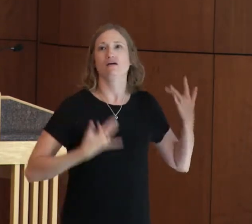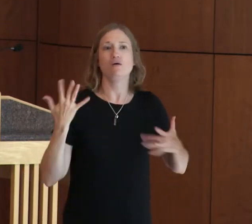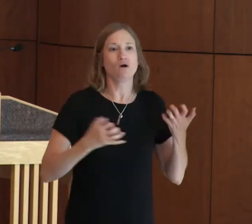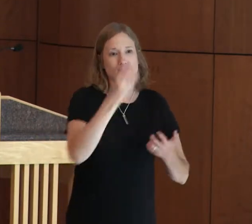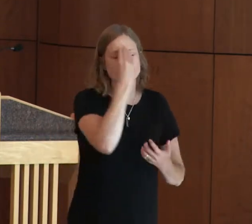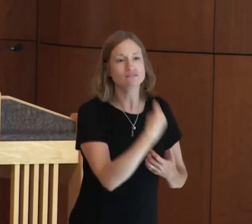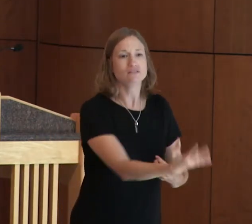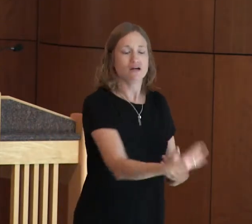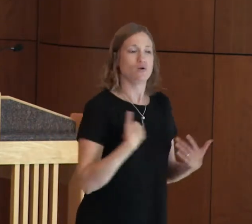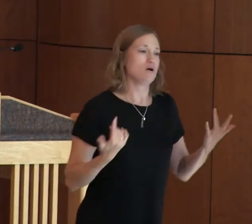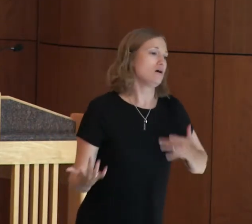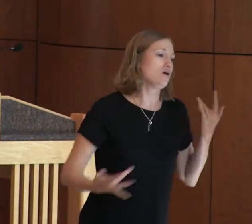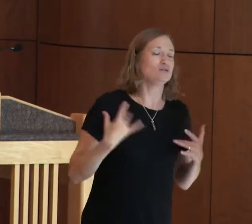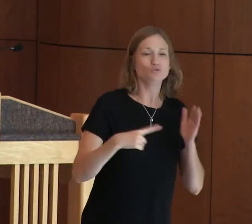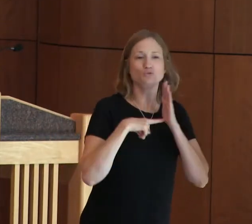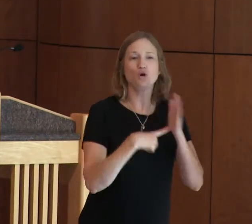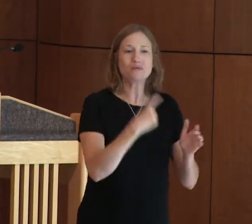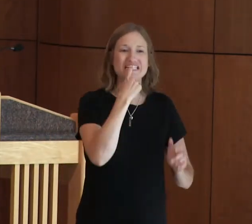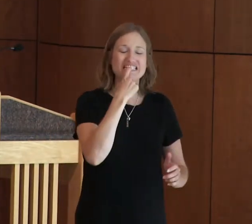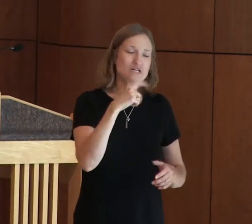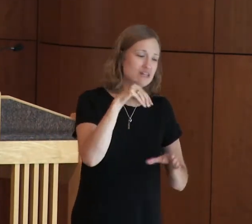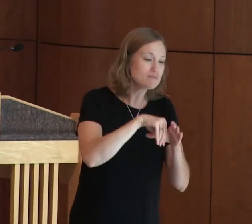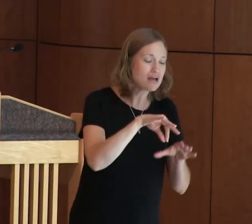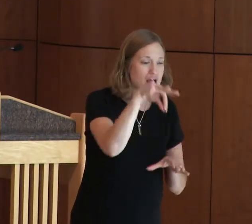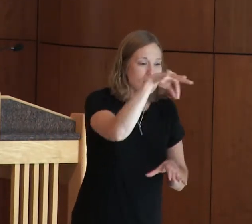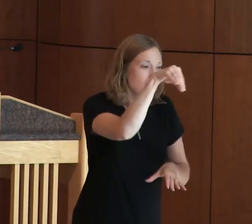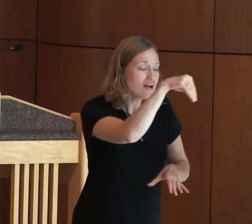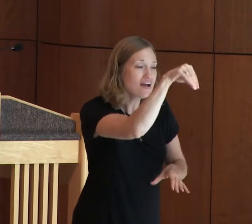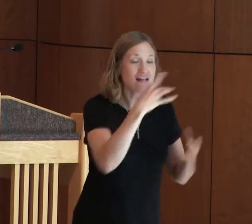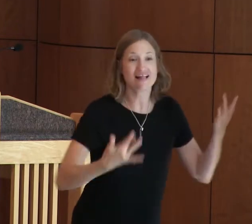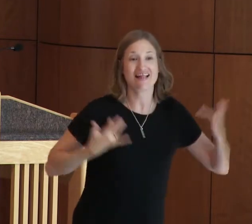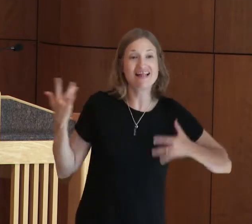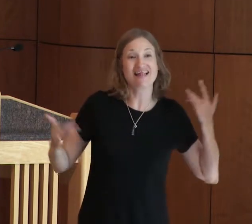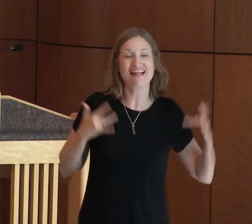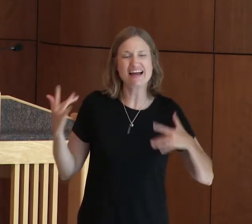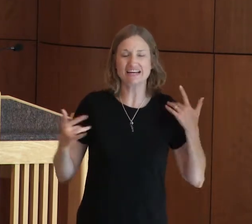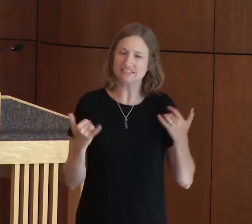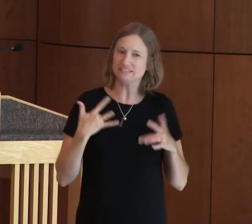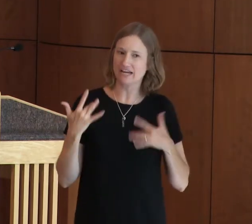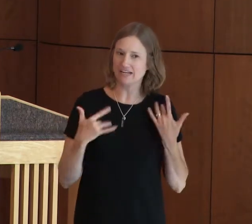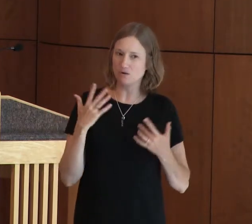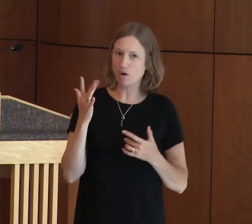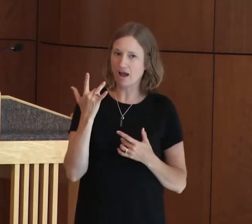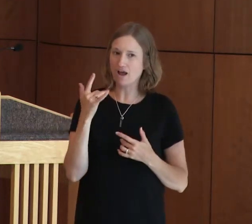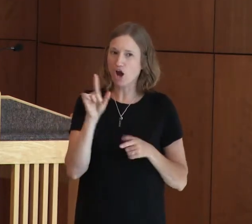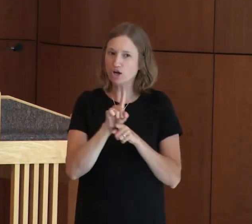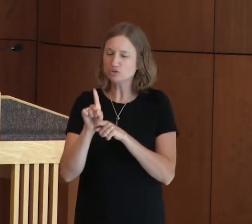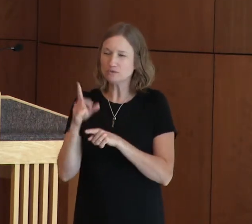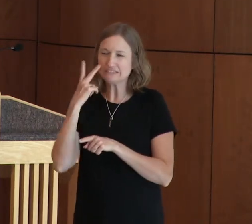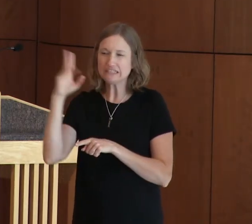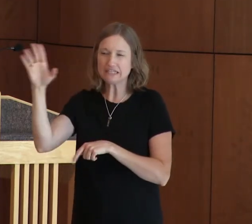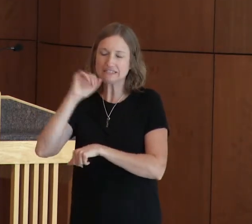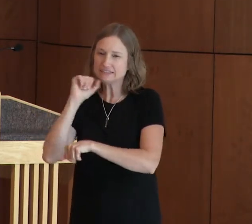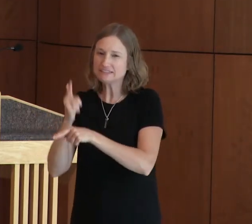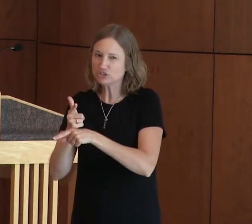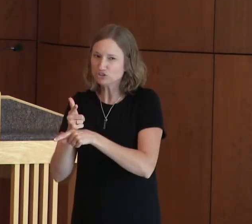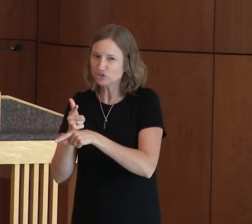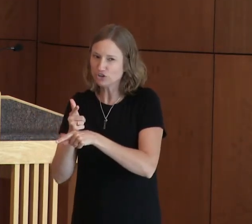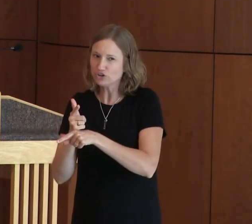show me the tooth that they put in a bag. And he's super excited at this point because he had also seen his sister. And his sister starts telling